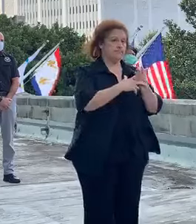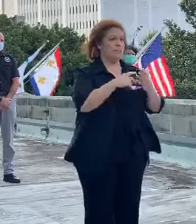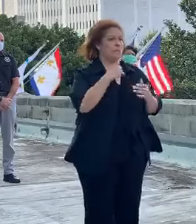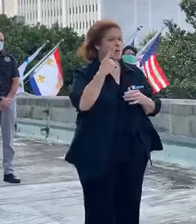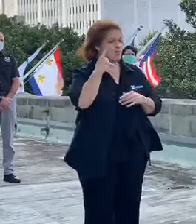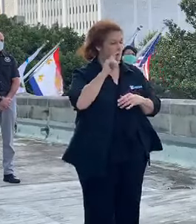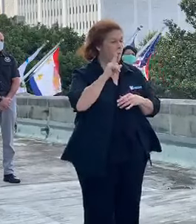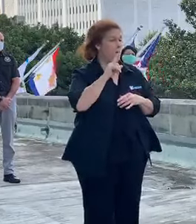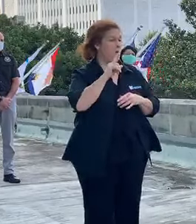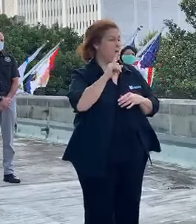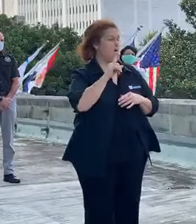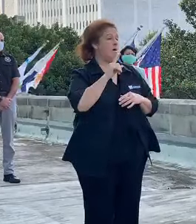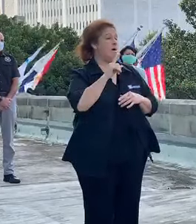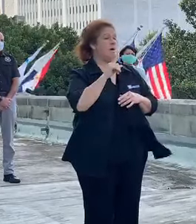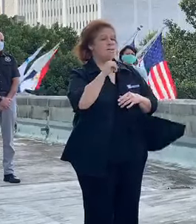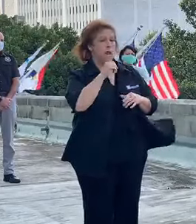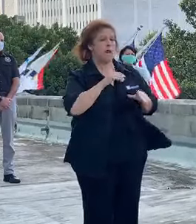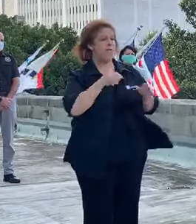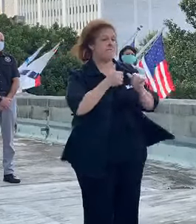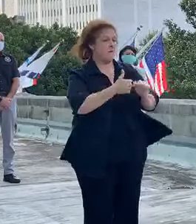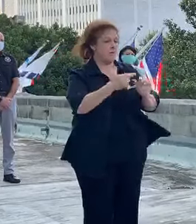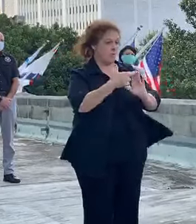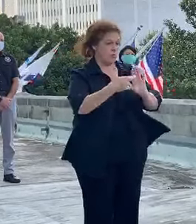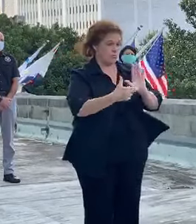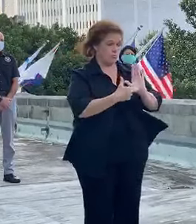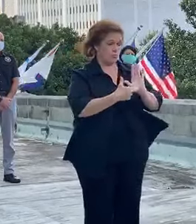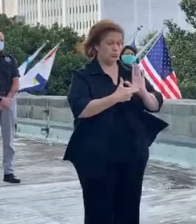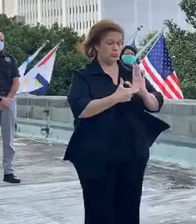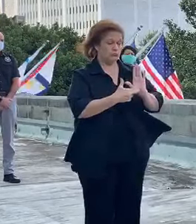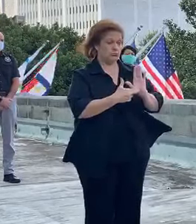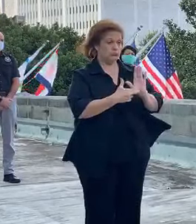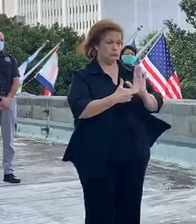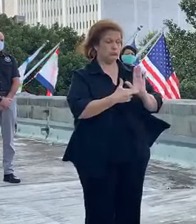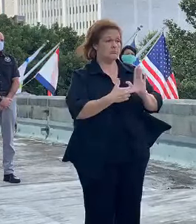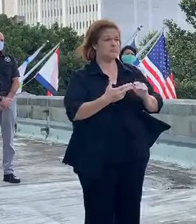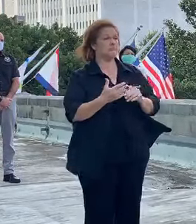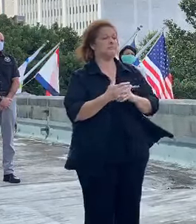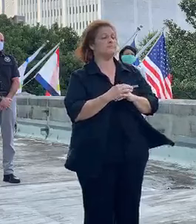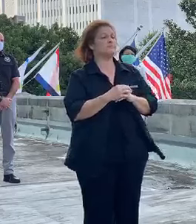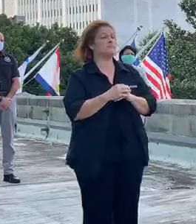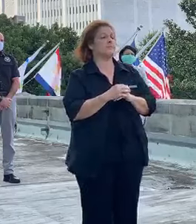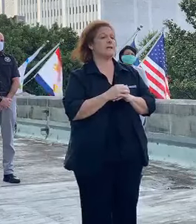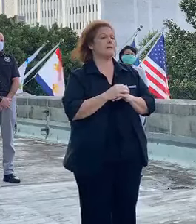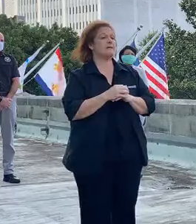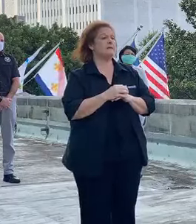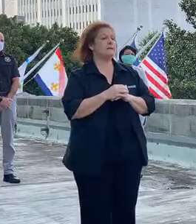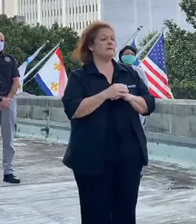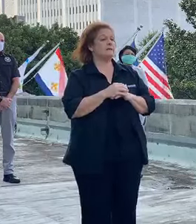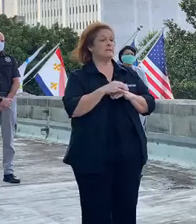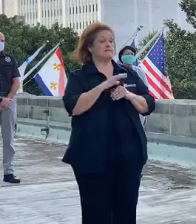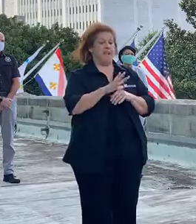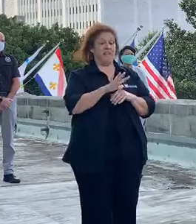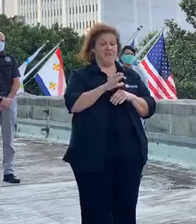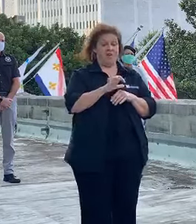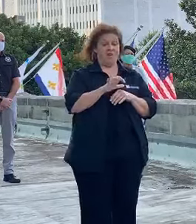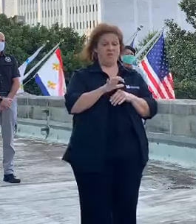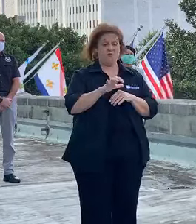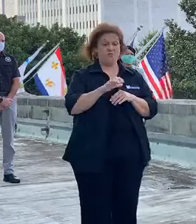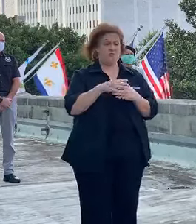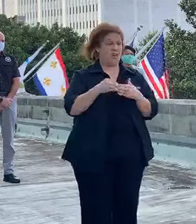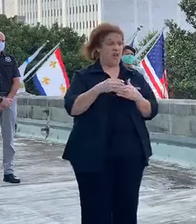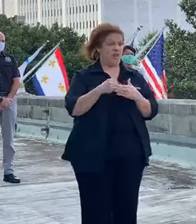the mayor's mandate. This may result in a misdemeanor citation, which has a $500